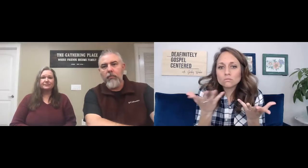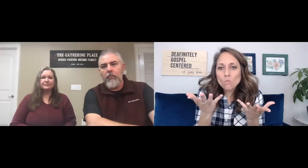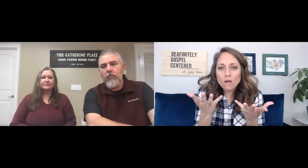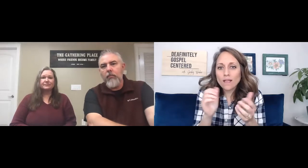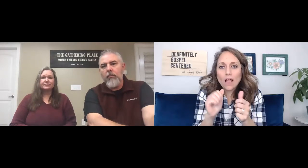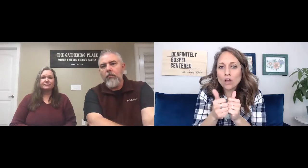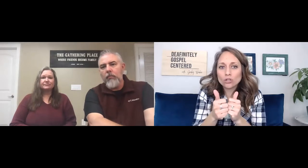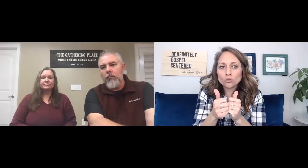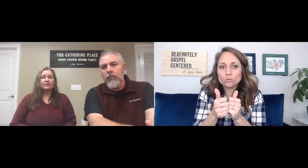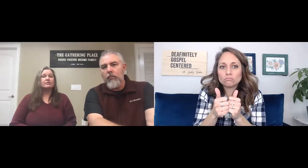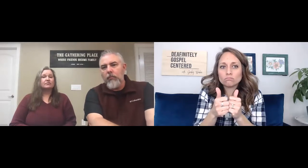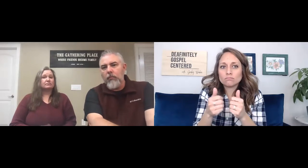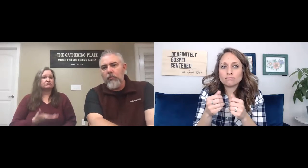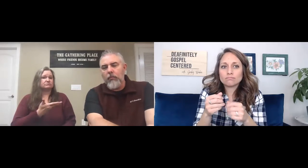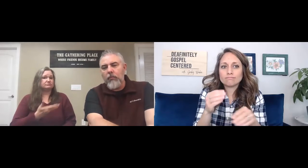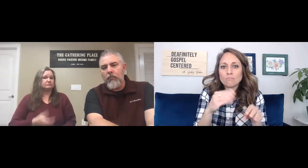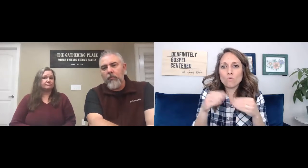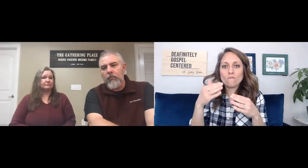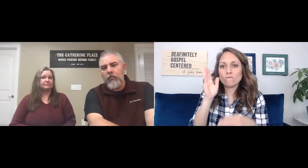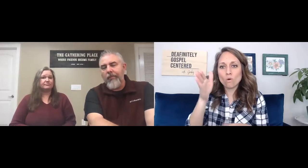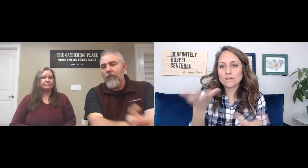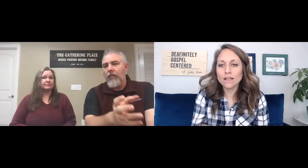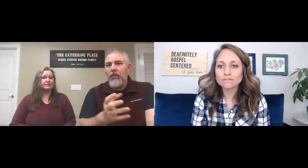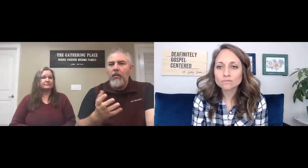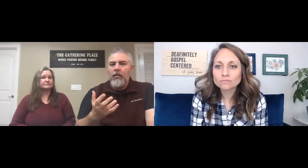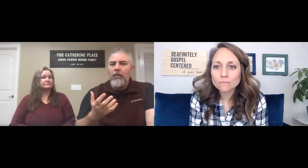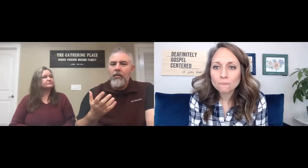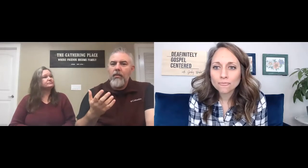handle that and, move forward?